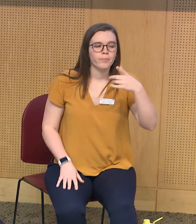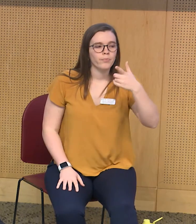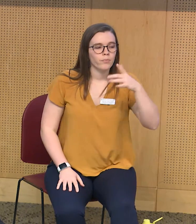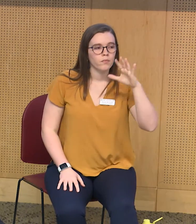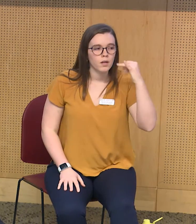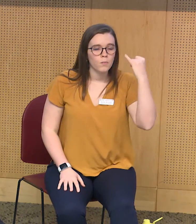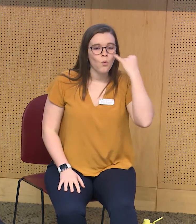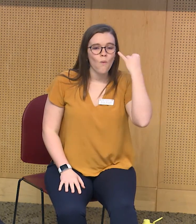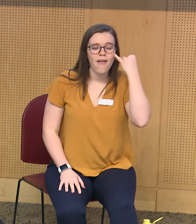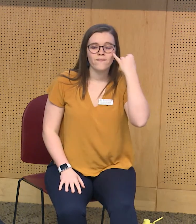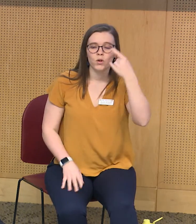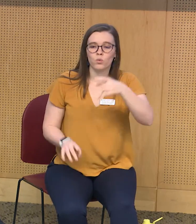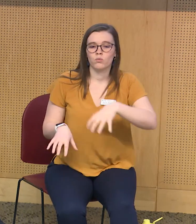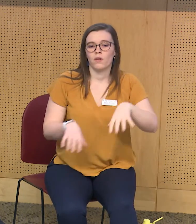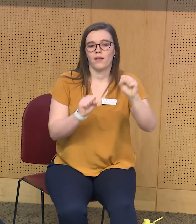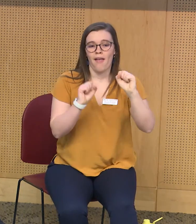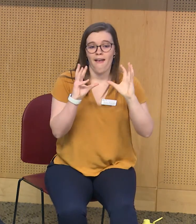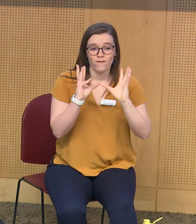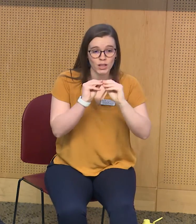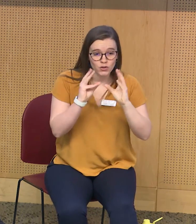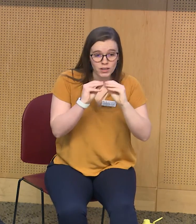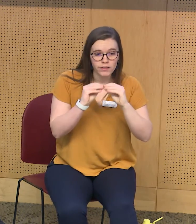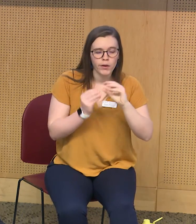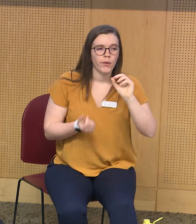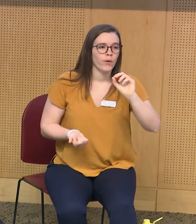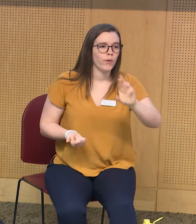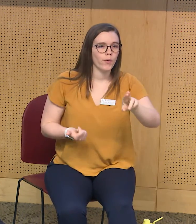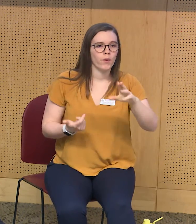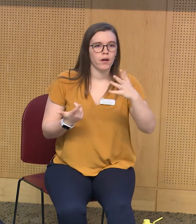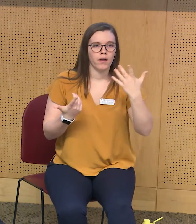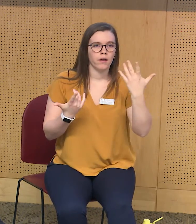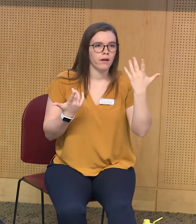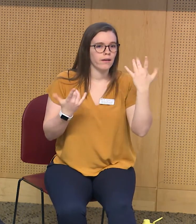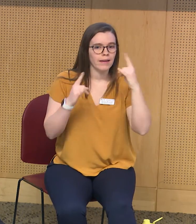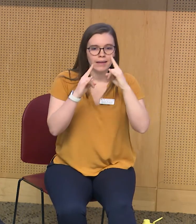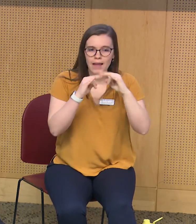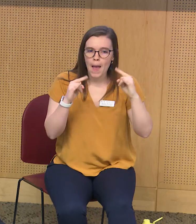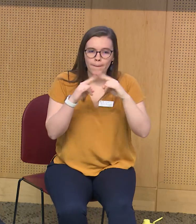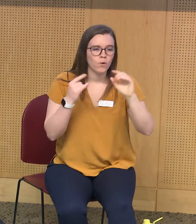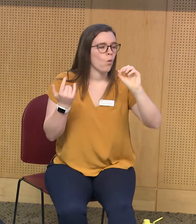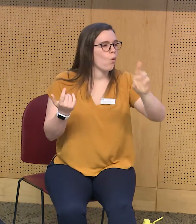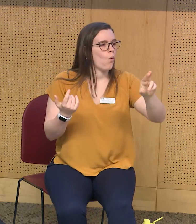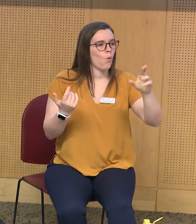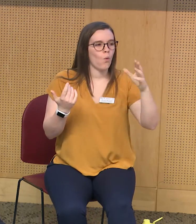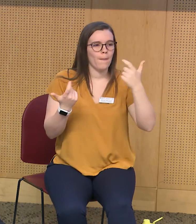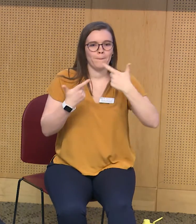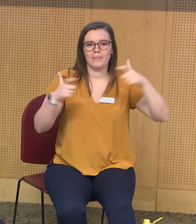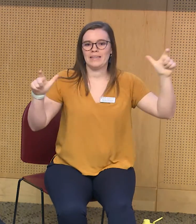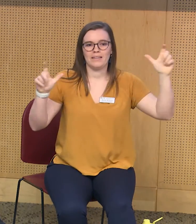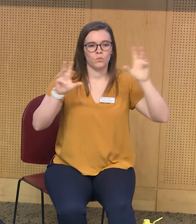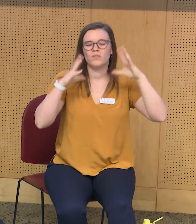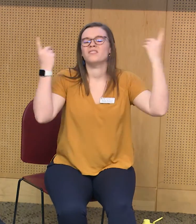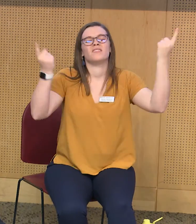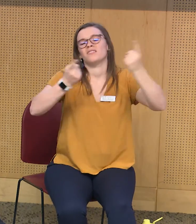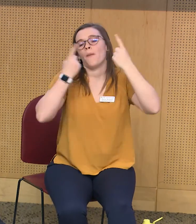Another thing to keep in mind, if you're hosting a conference or there's a camp or just a very large-scale